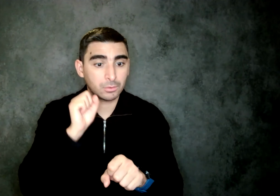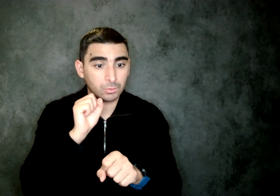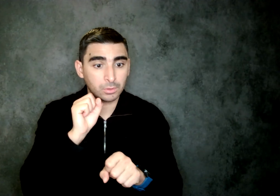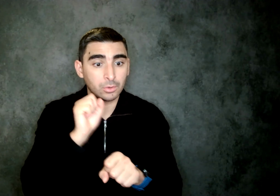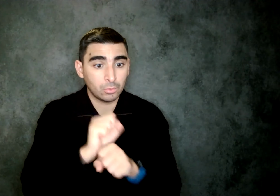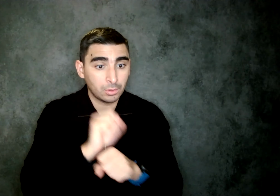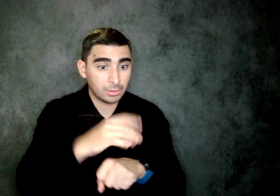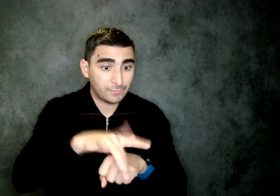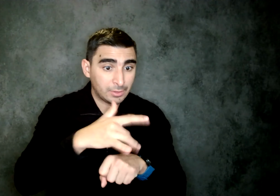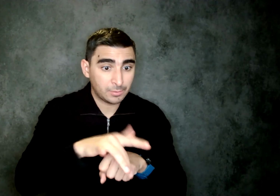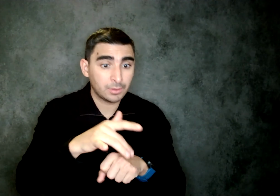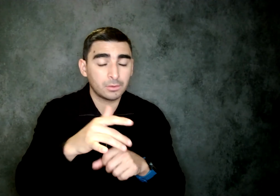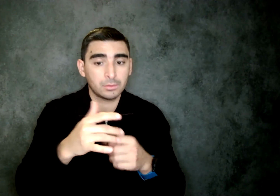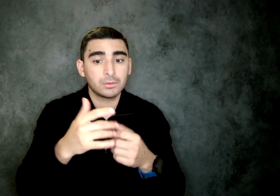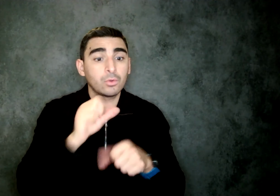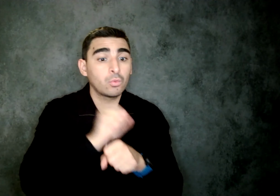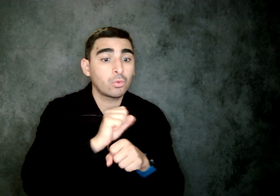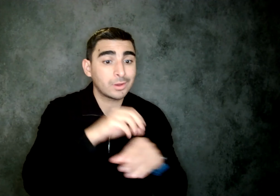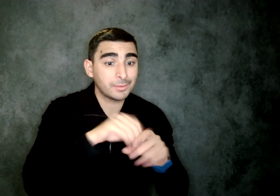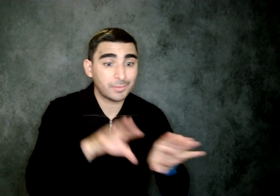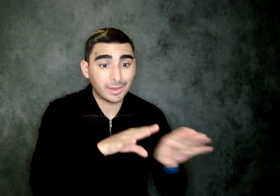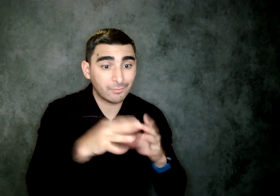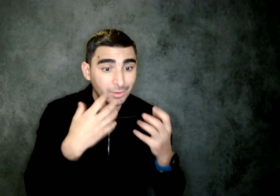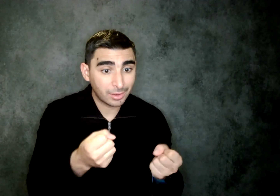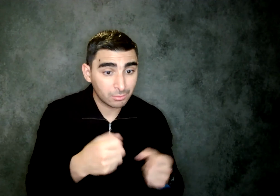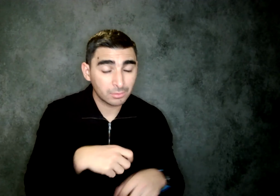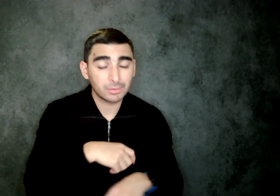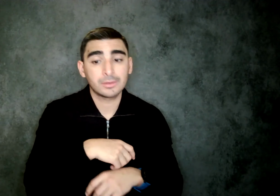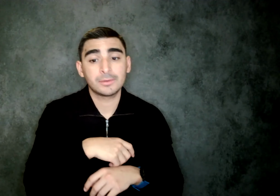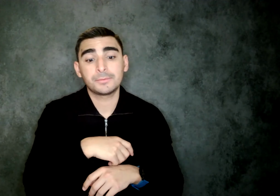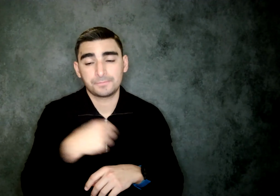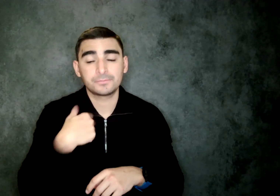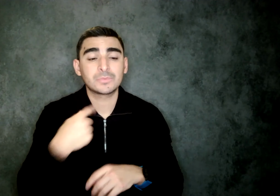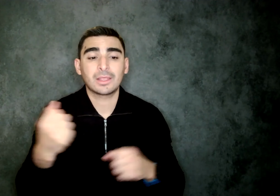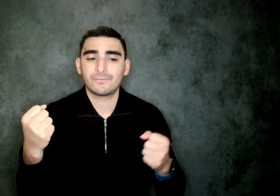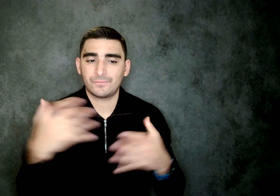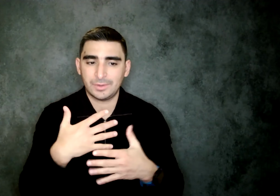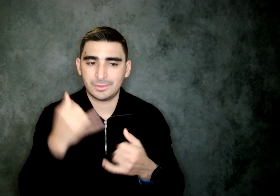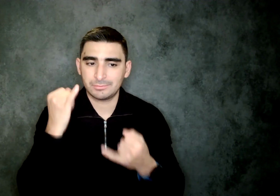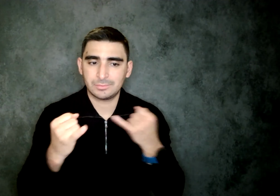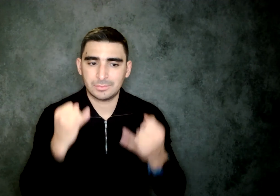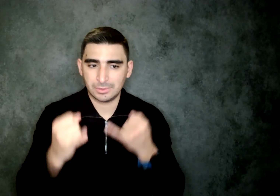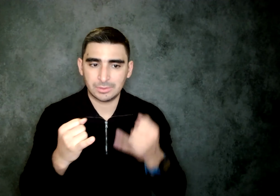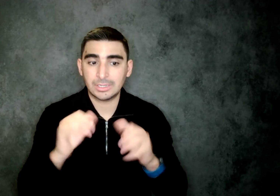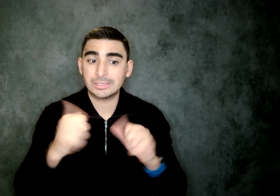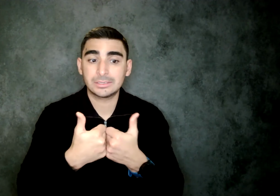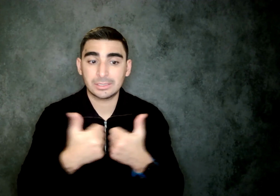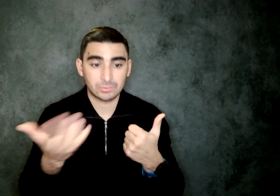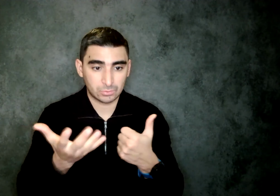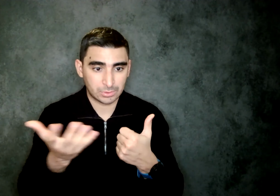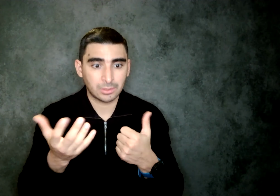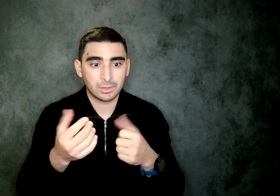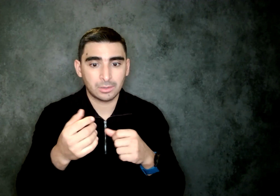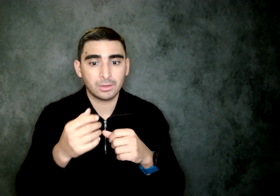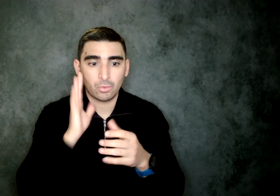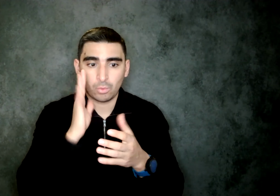workforce working in the behavioral health field. And I fear that the continued access challenges will be exacerbated